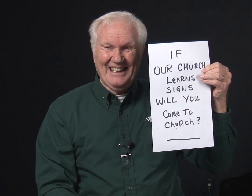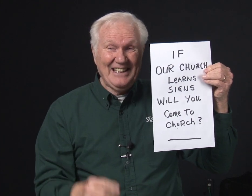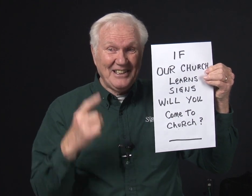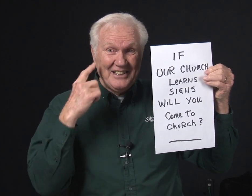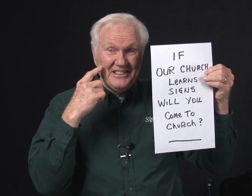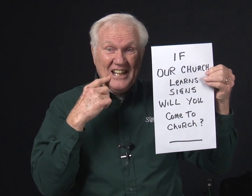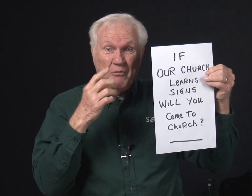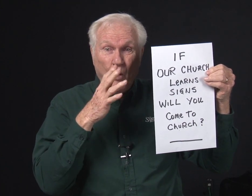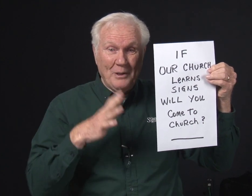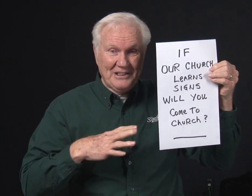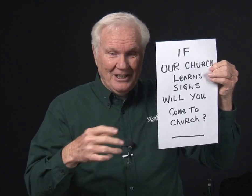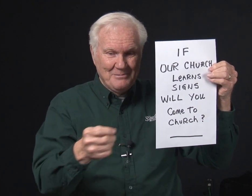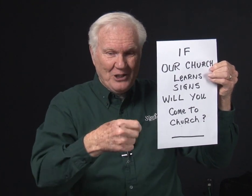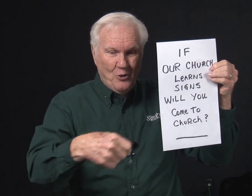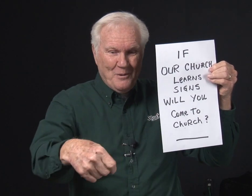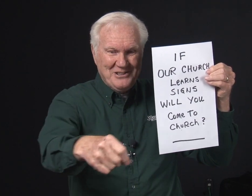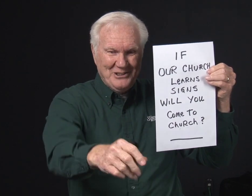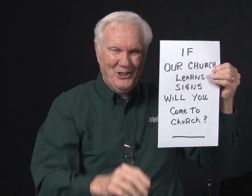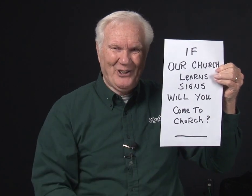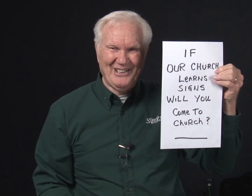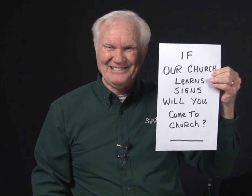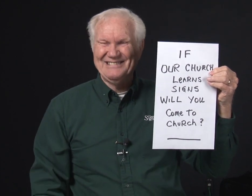and the deaf woman comes, opens the door.